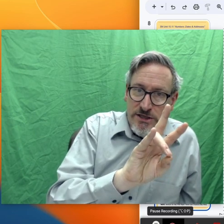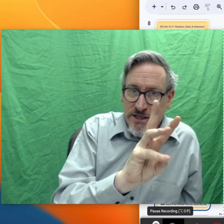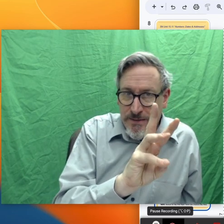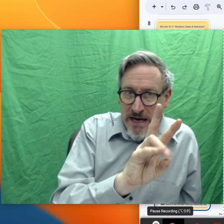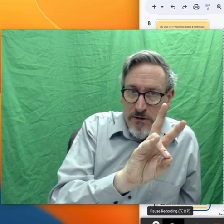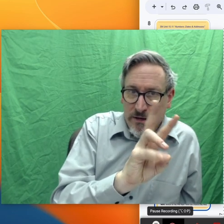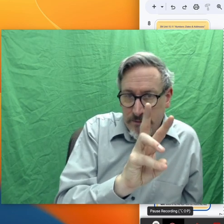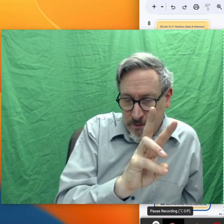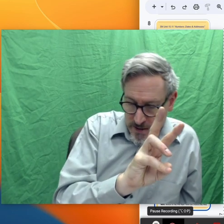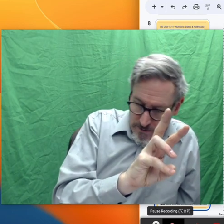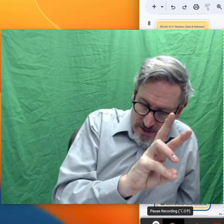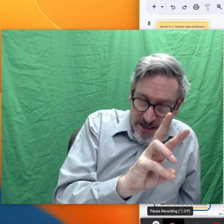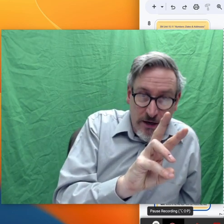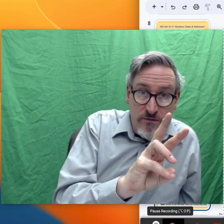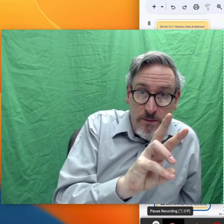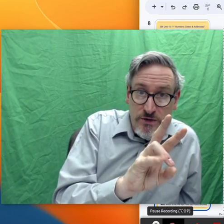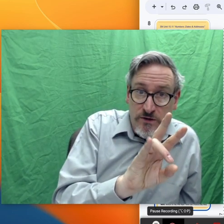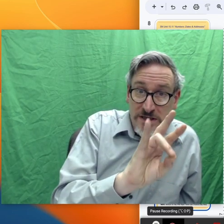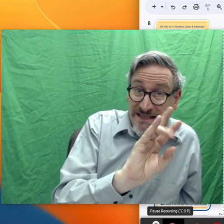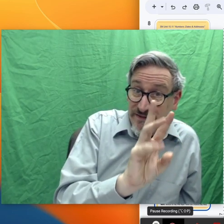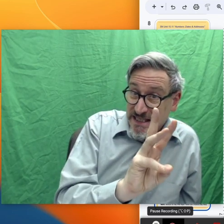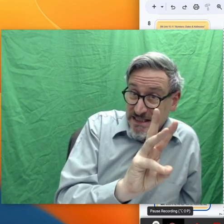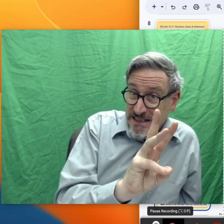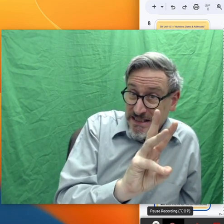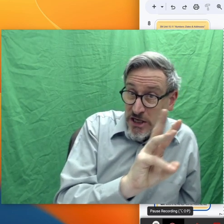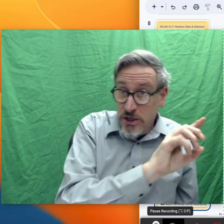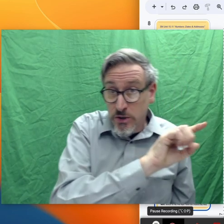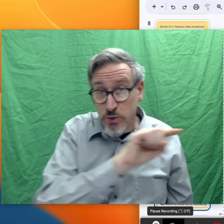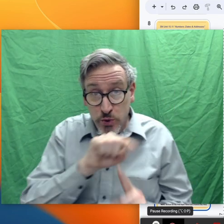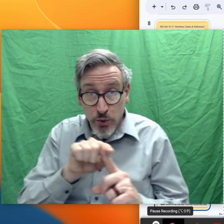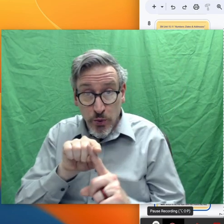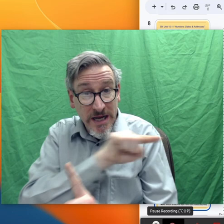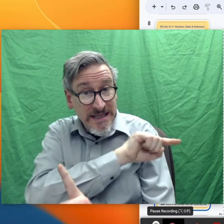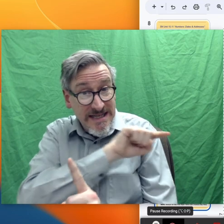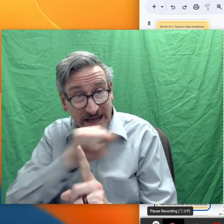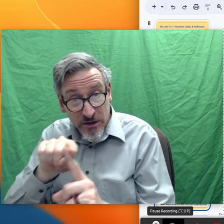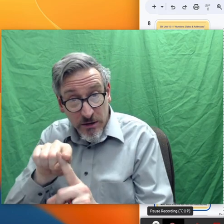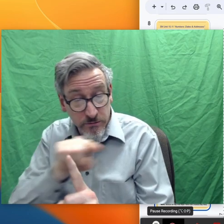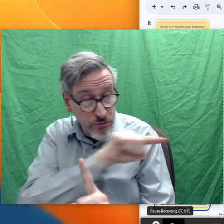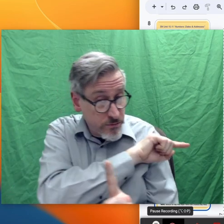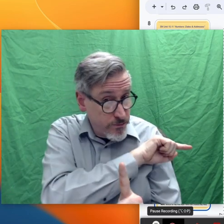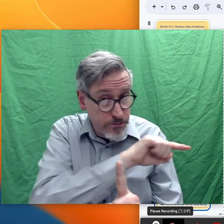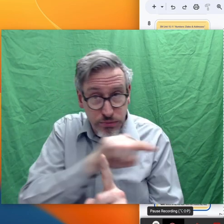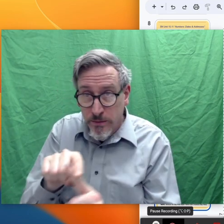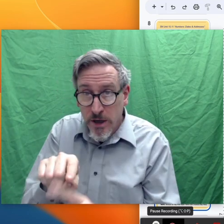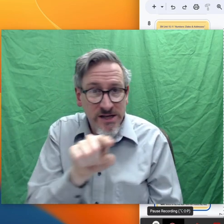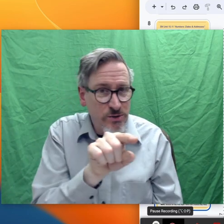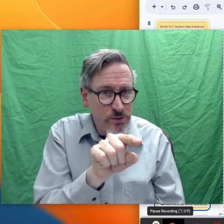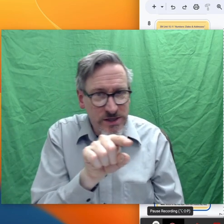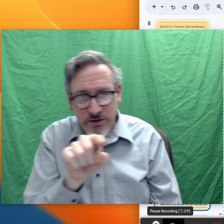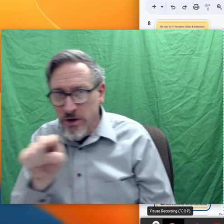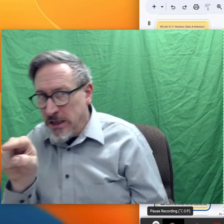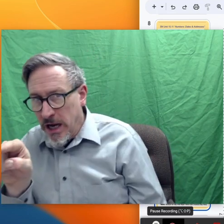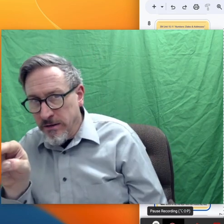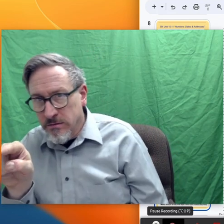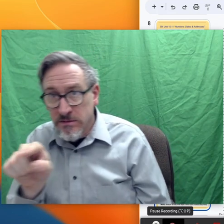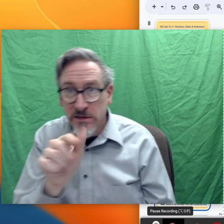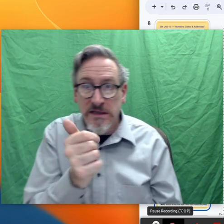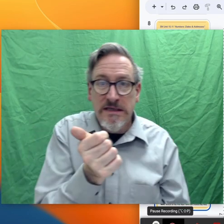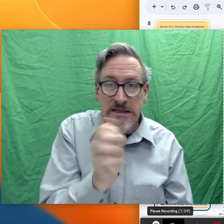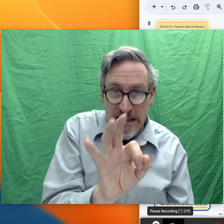Technically, I should tip it out a little bit, but I'm leaning over a bit too far. To, till, boom. So it's almost like you're drawing a